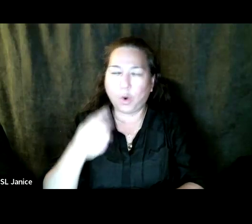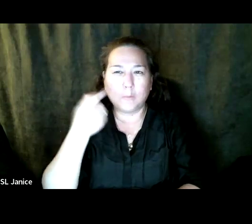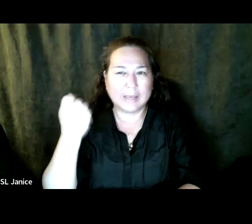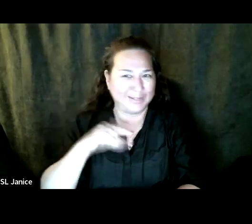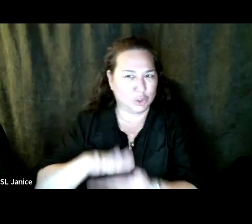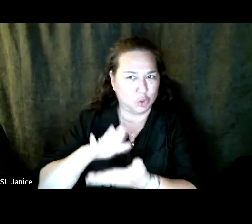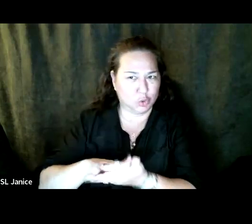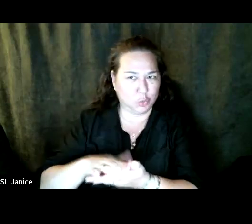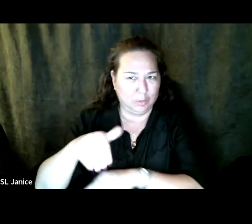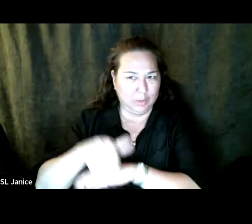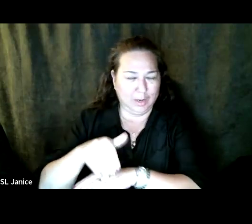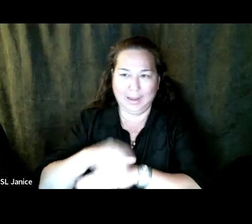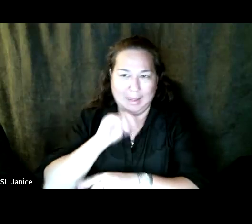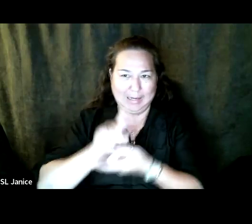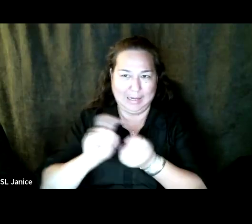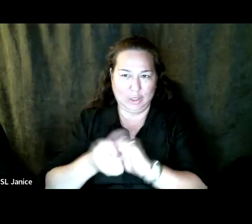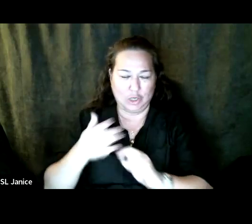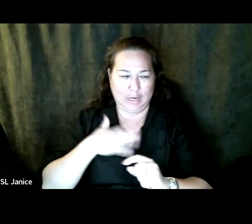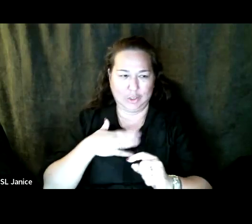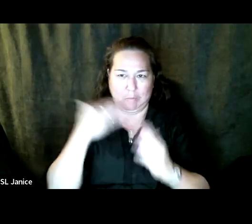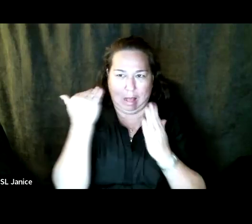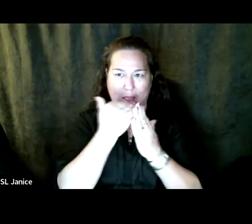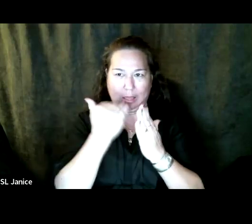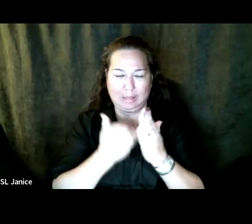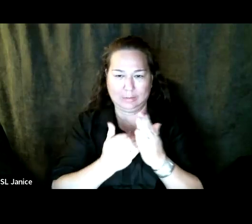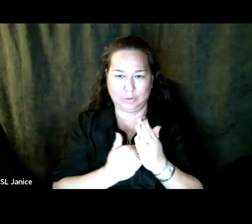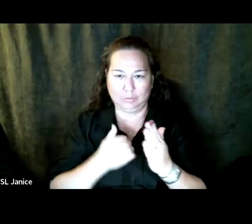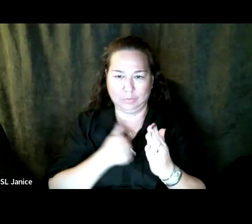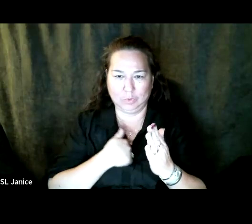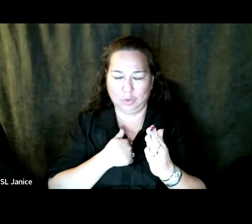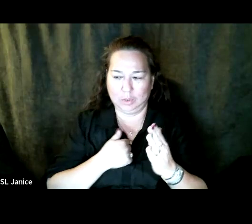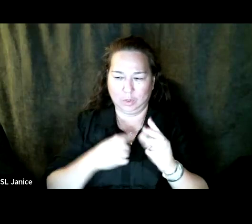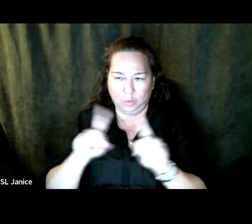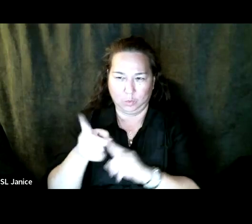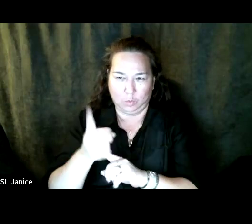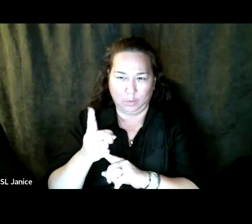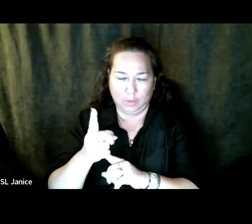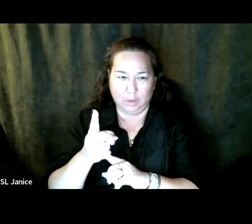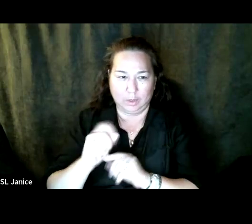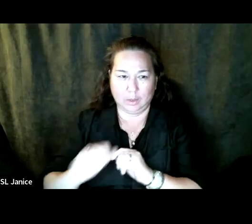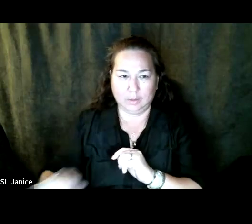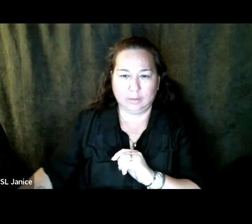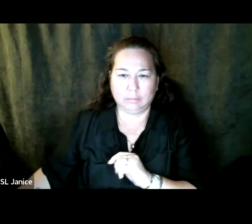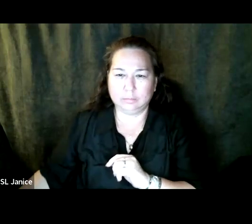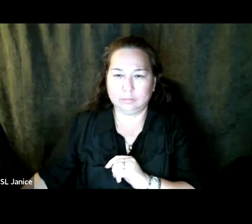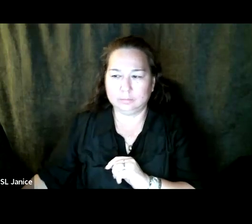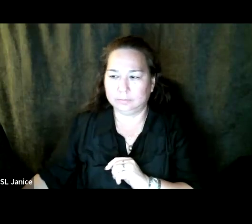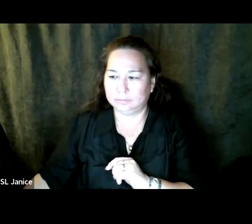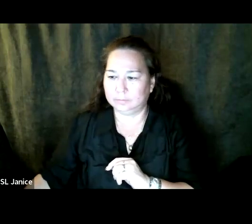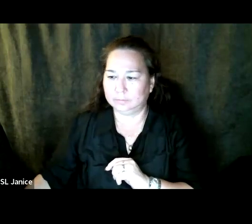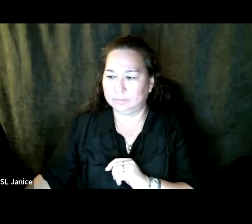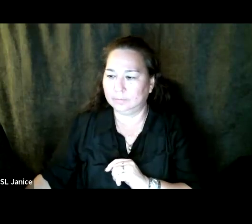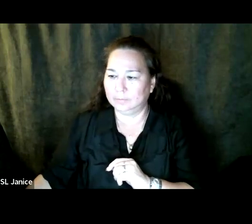didn't get changed in my plan, but fine, excuse me. Erin, I'm going to find that in a second. And I can give some